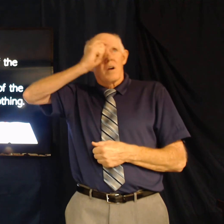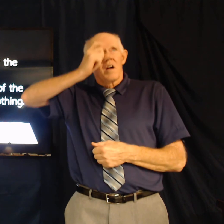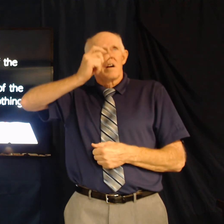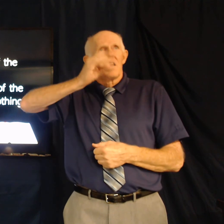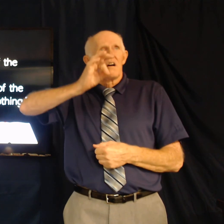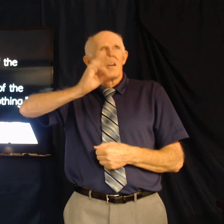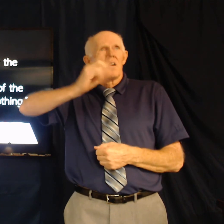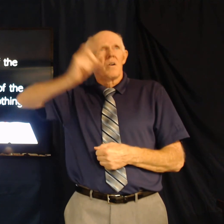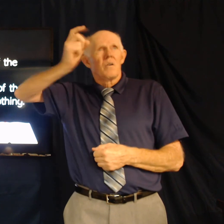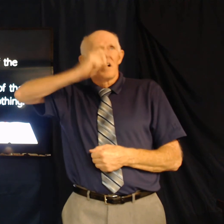Isaiah